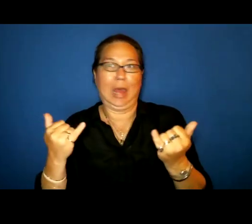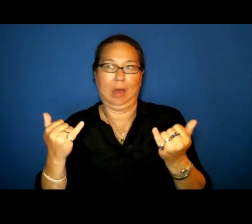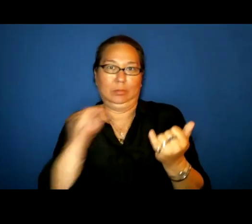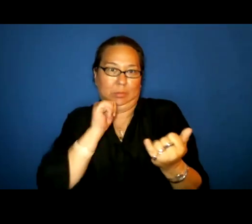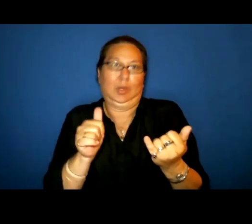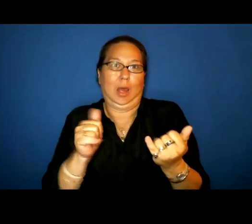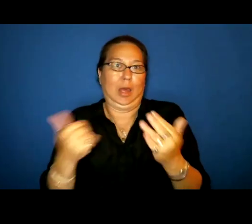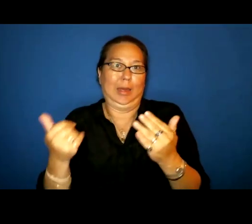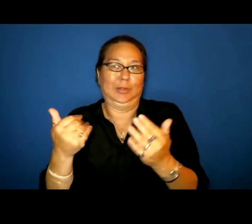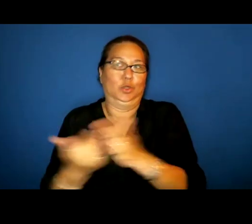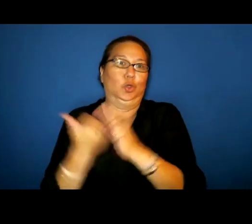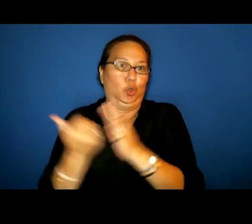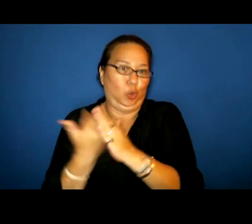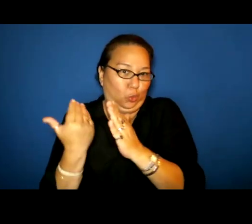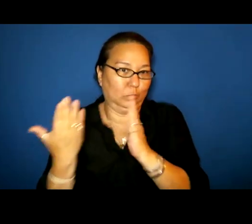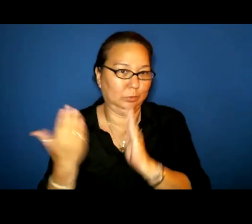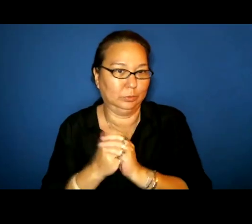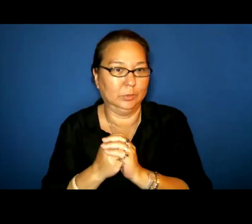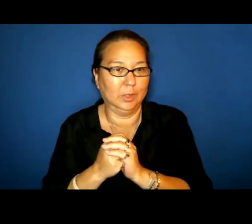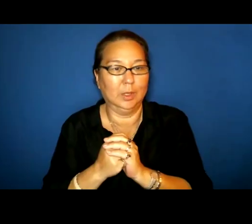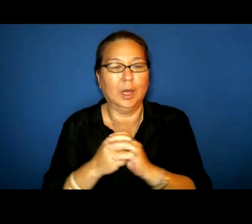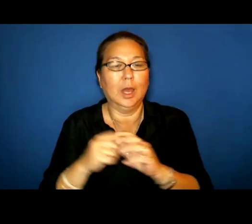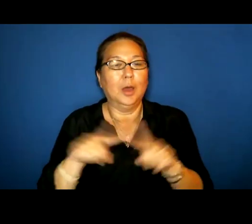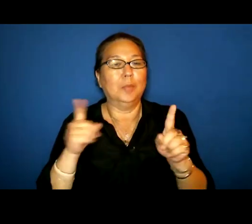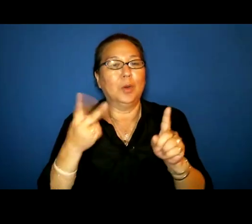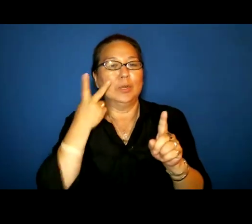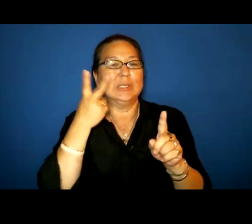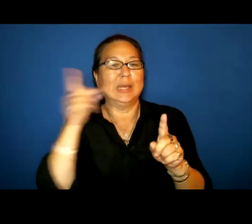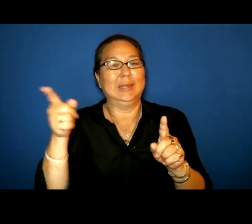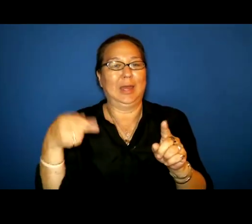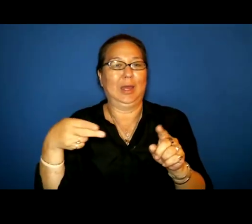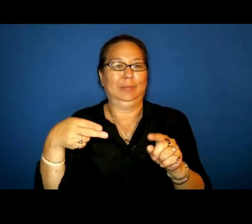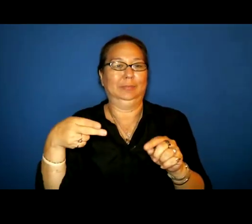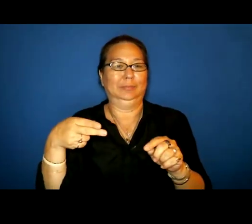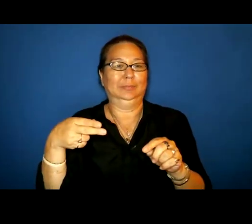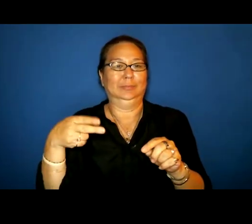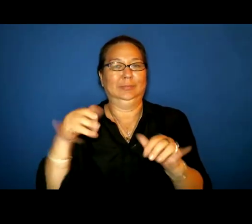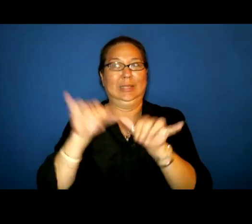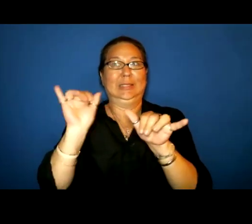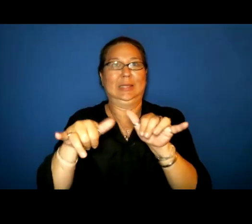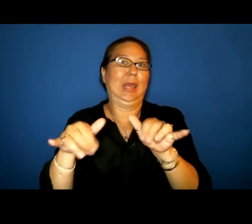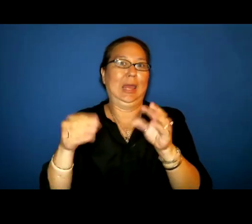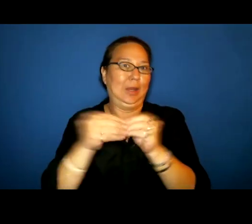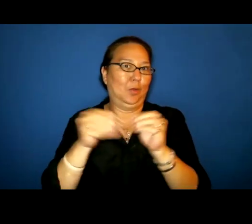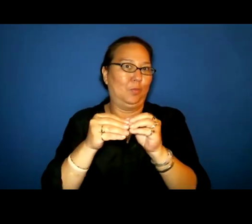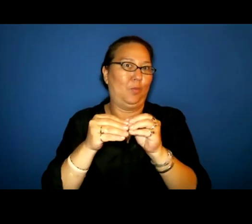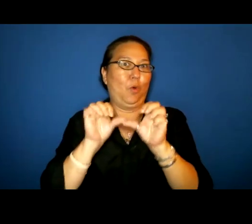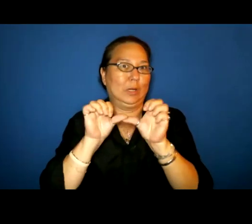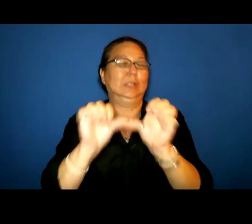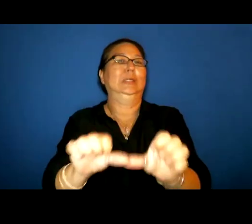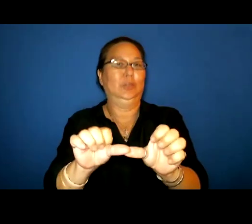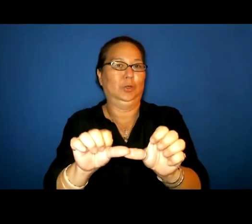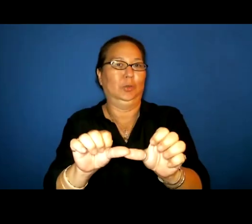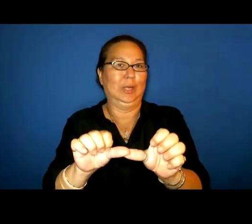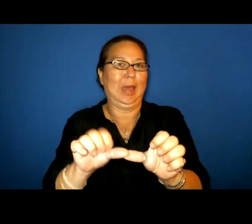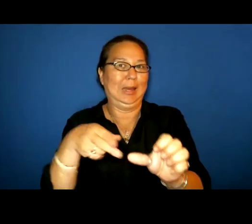talking with students and families directly is so critical, right? So that they can ask questions and they can be assured